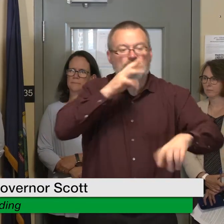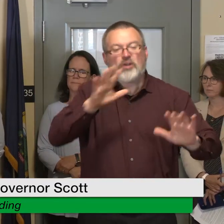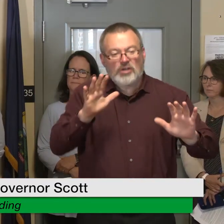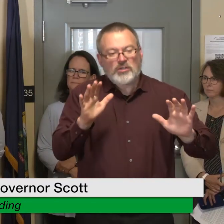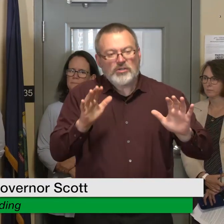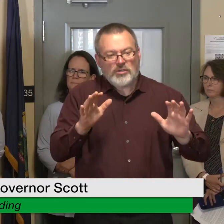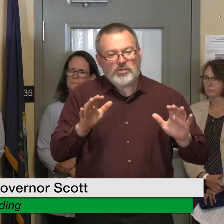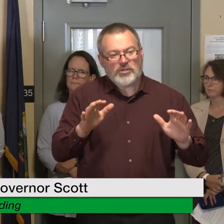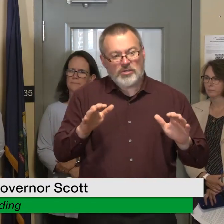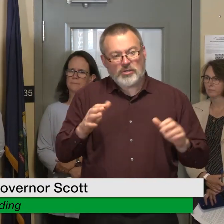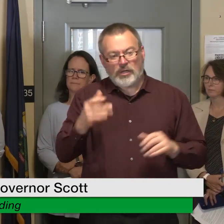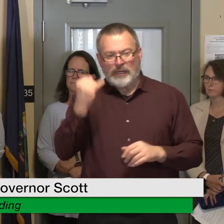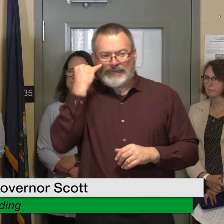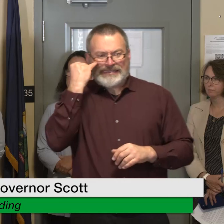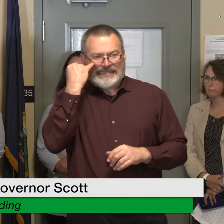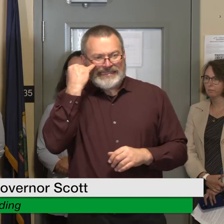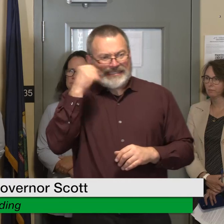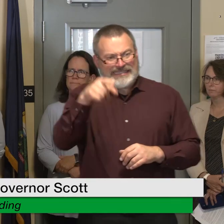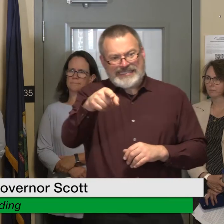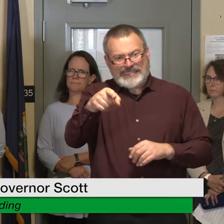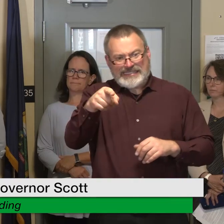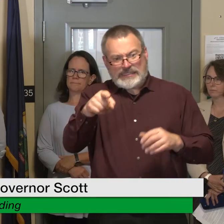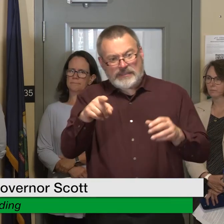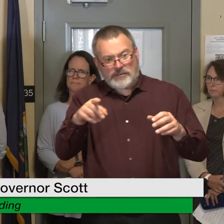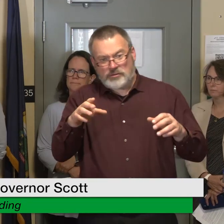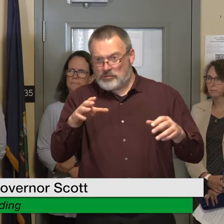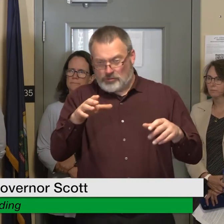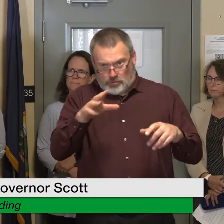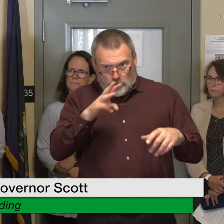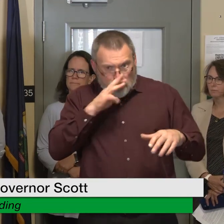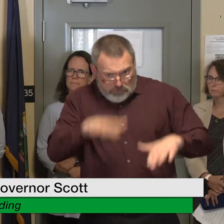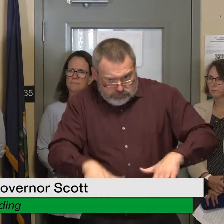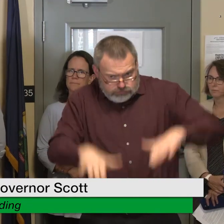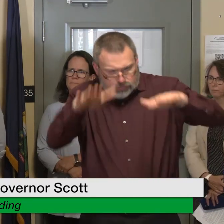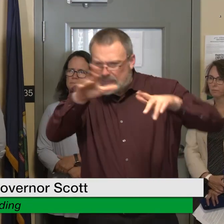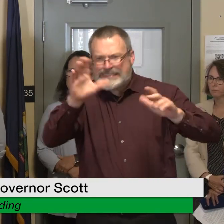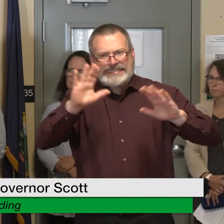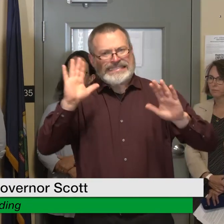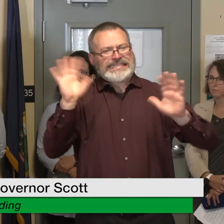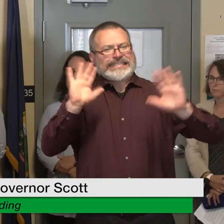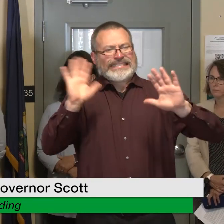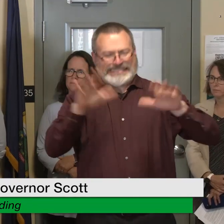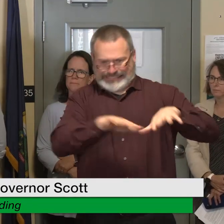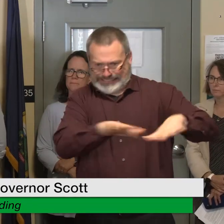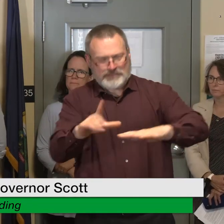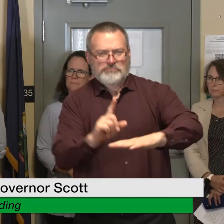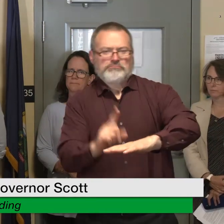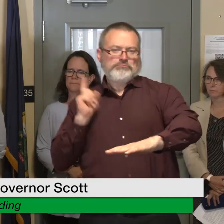and observe all posted road signs, detours, and do not put yourself in a dangerous position.